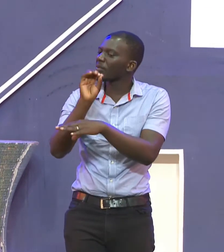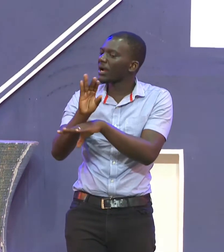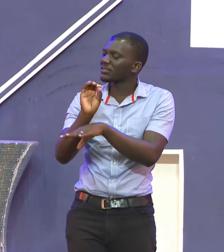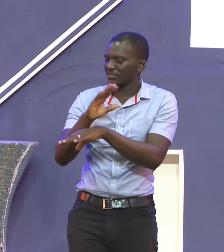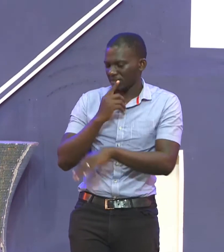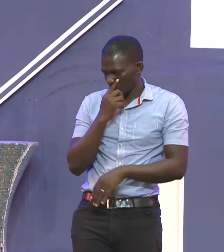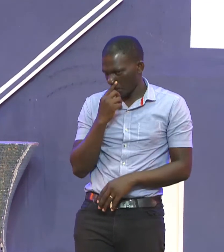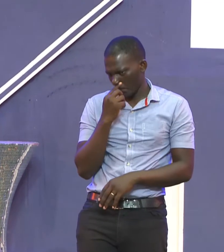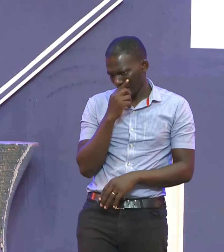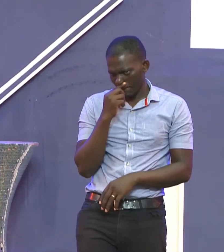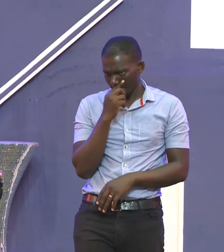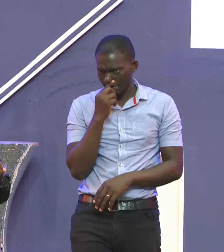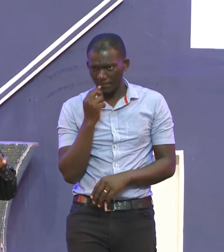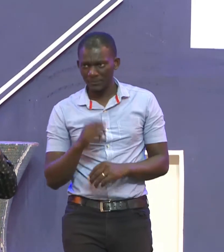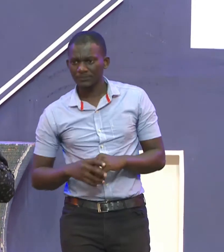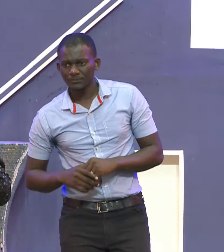counsel that God gave them.